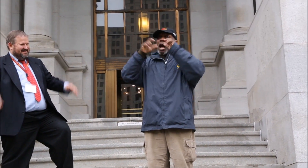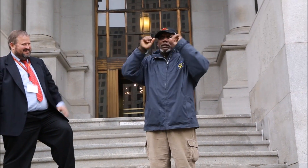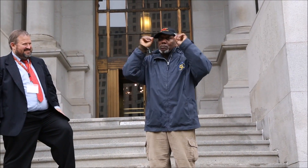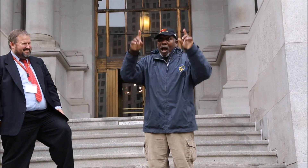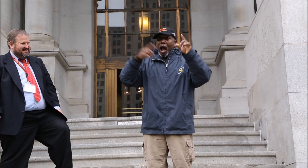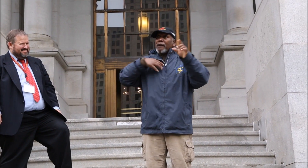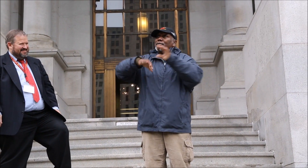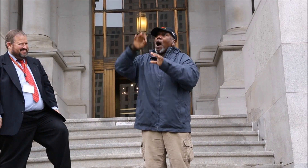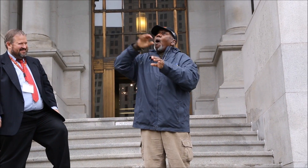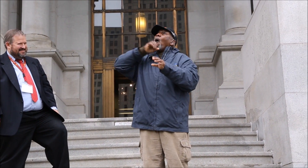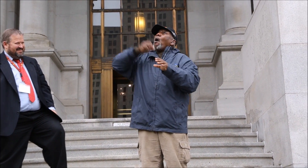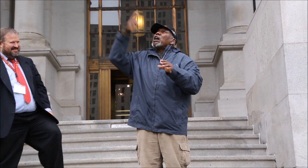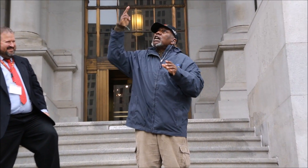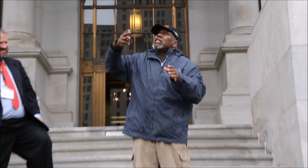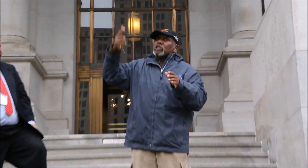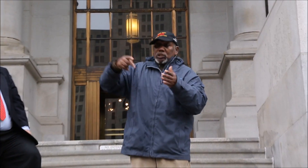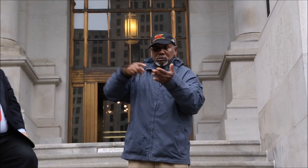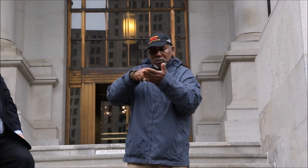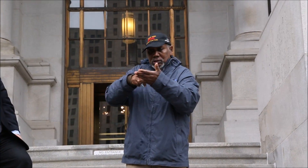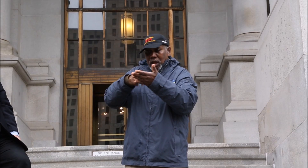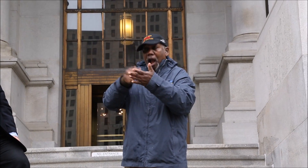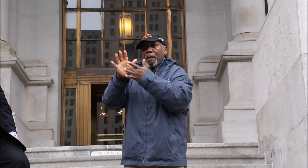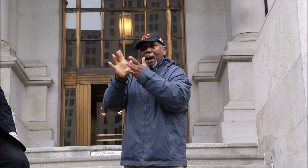So they brought me the video remote interpreting.